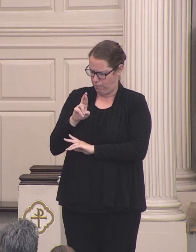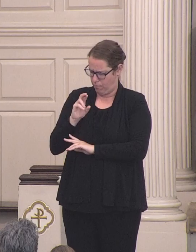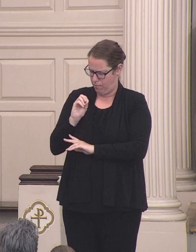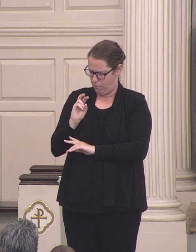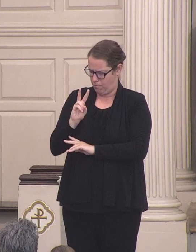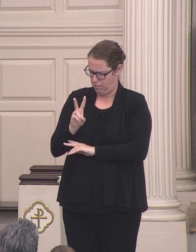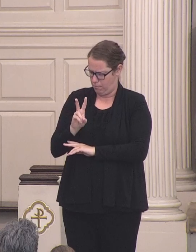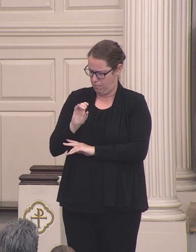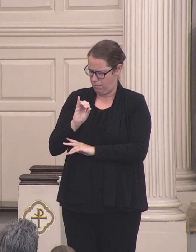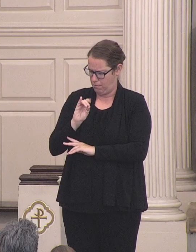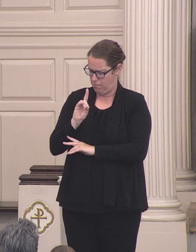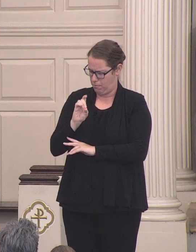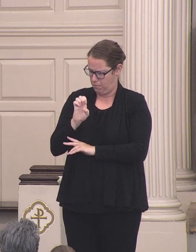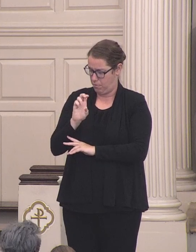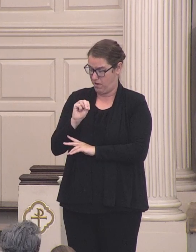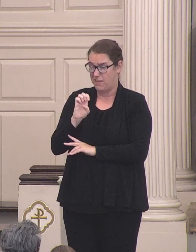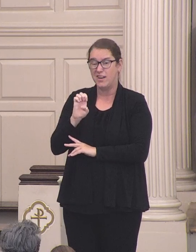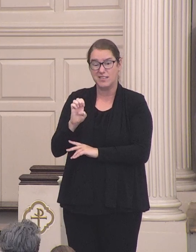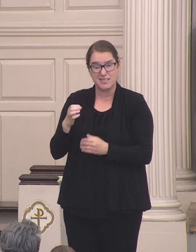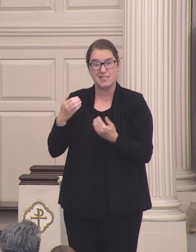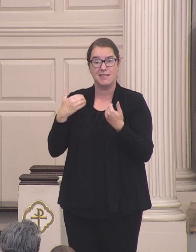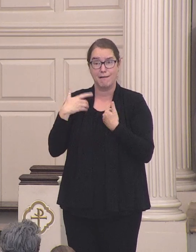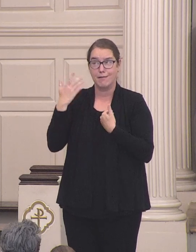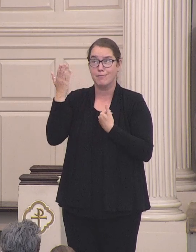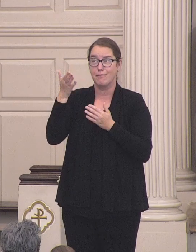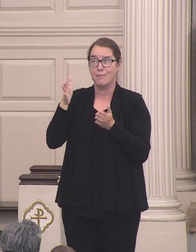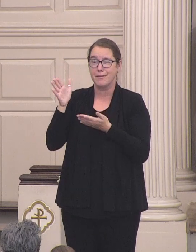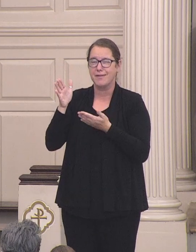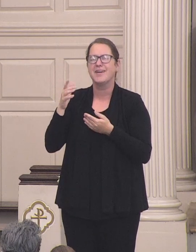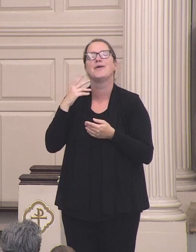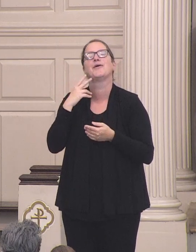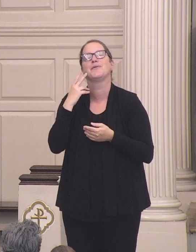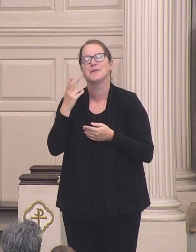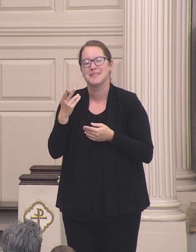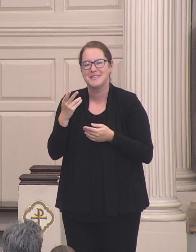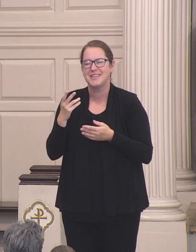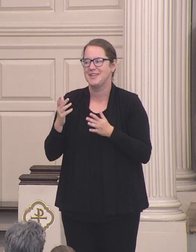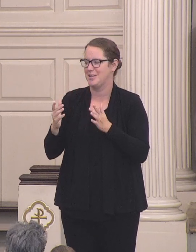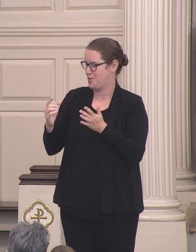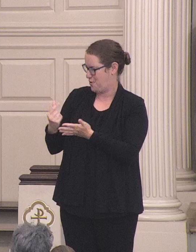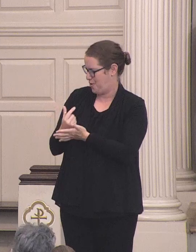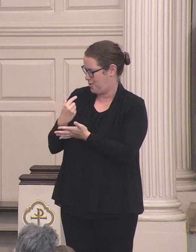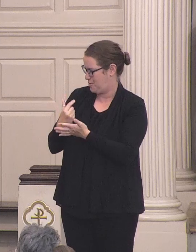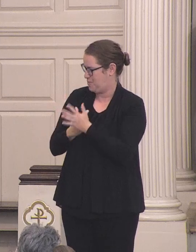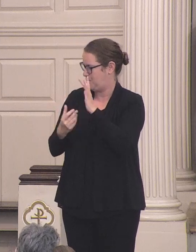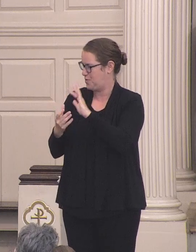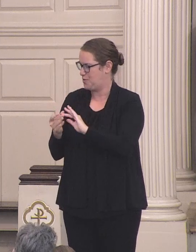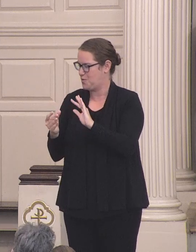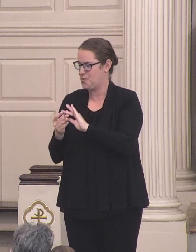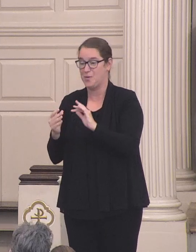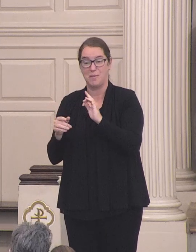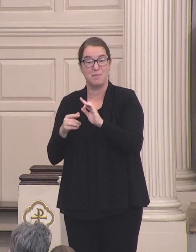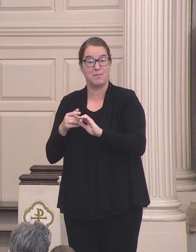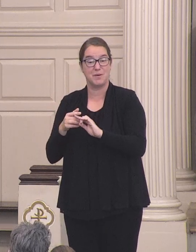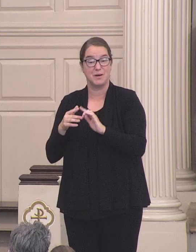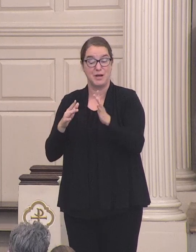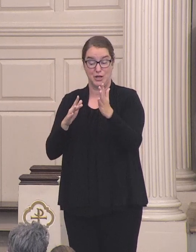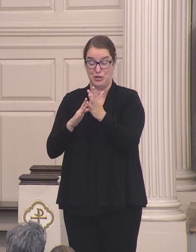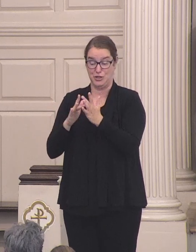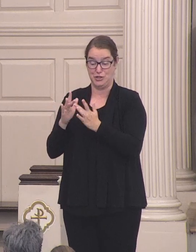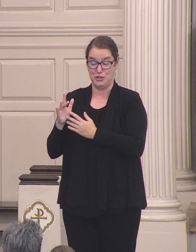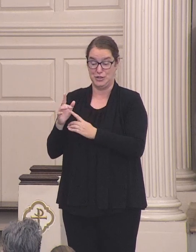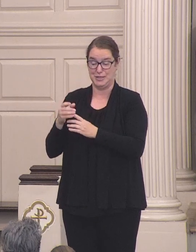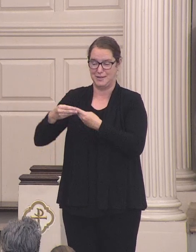Jesus feeding 5,000 men. We have also heard the prophet Elijah simply